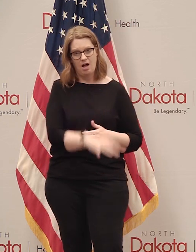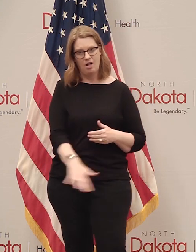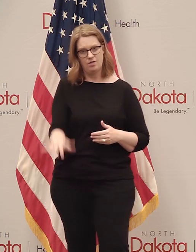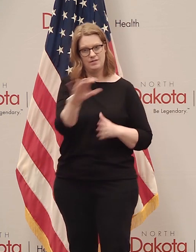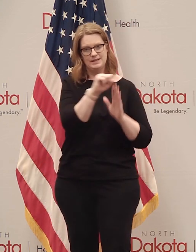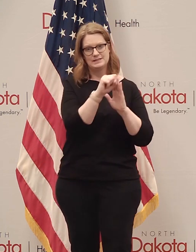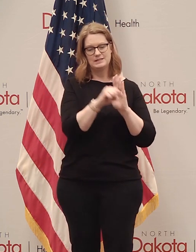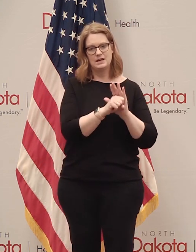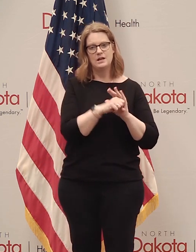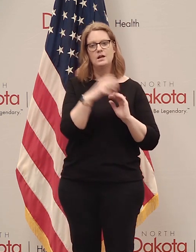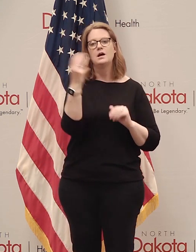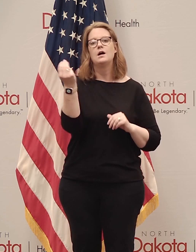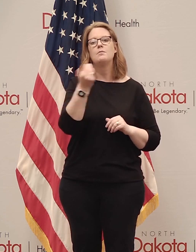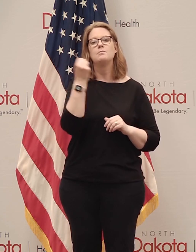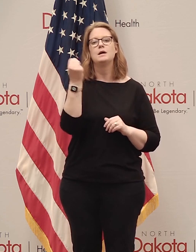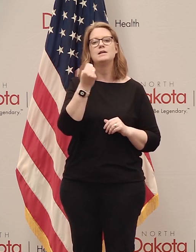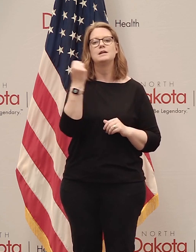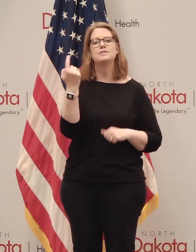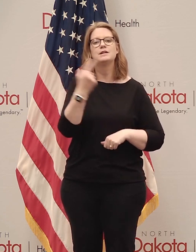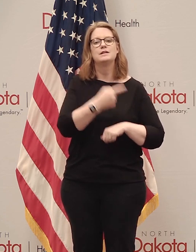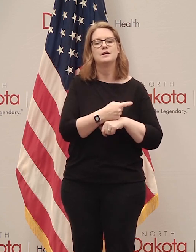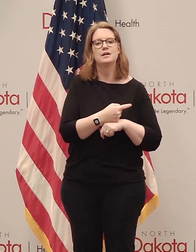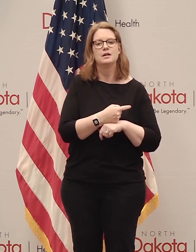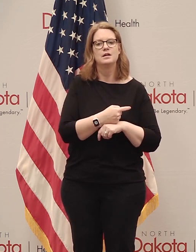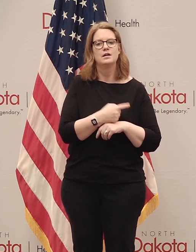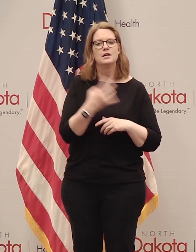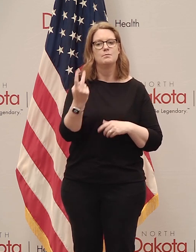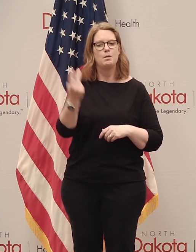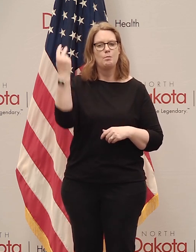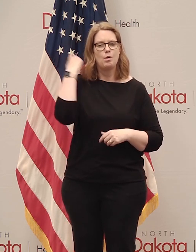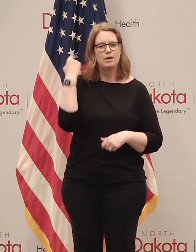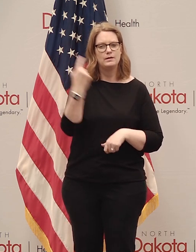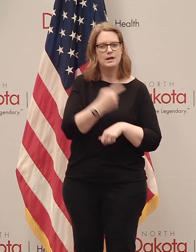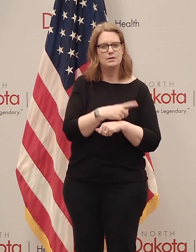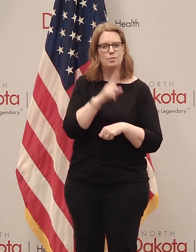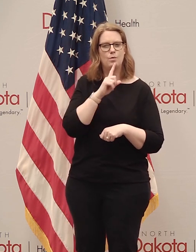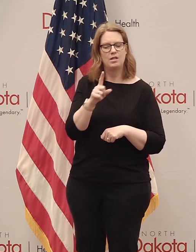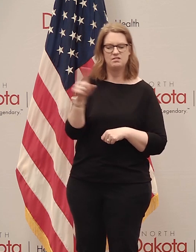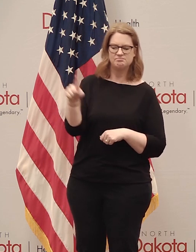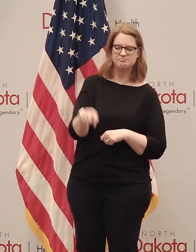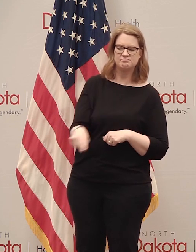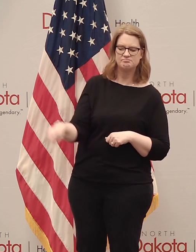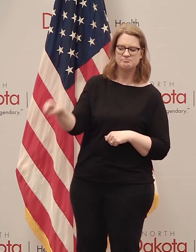Monday is a traditional day, the holiday of Memorial Day, to honor those